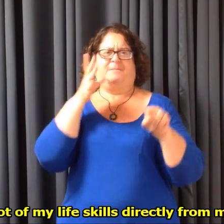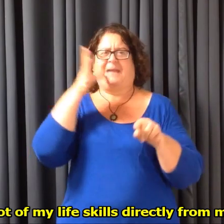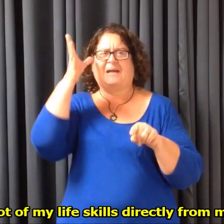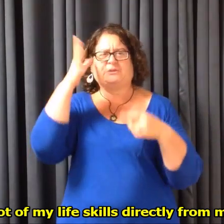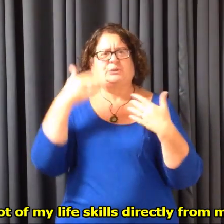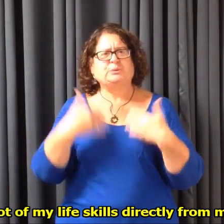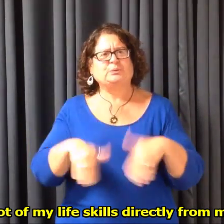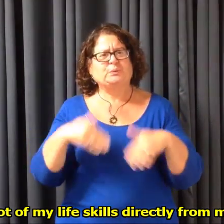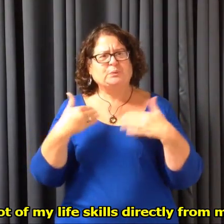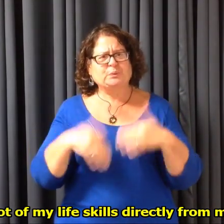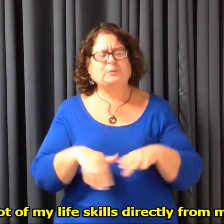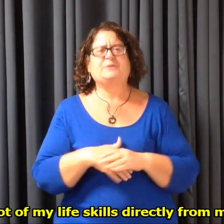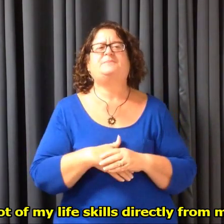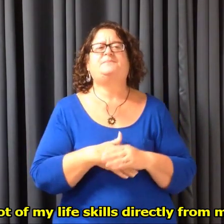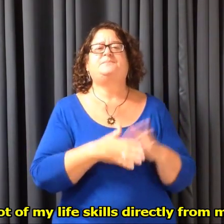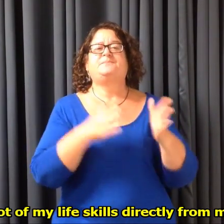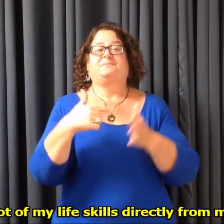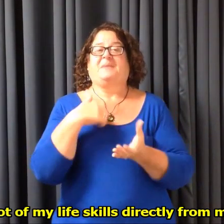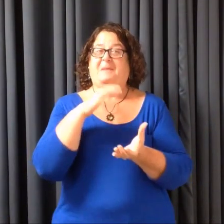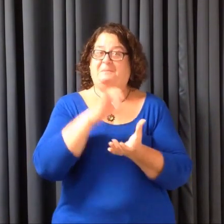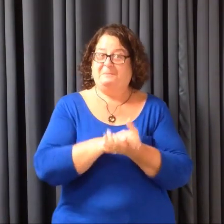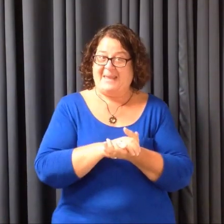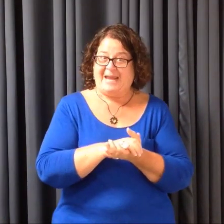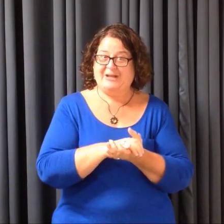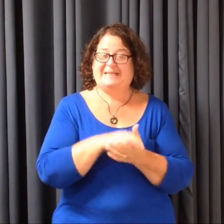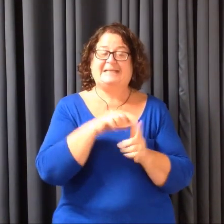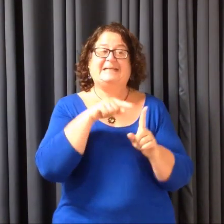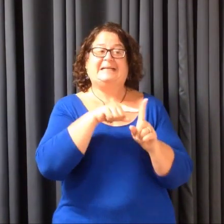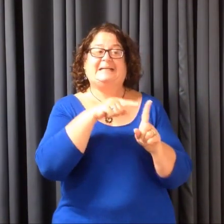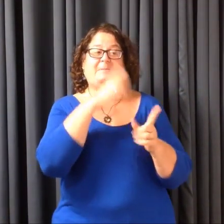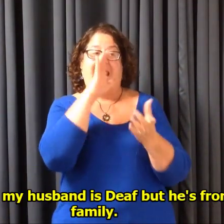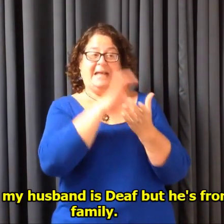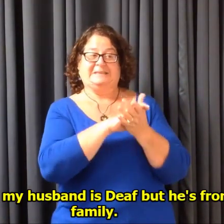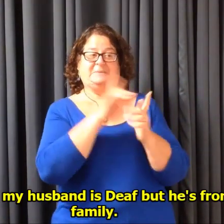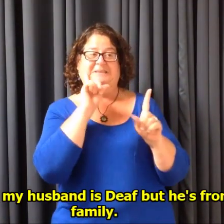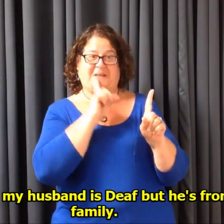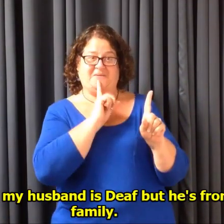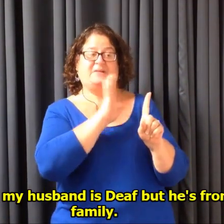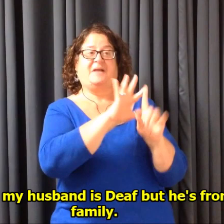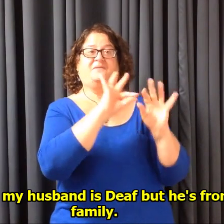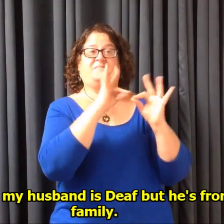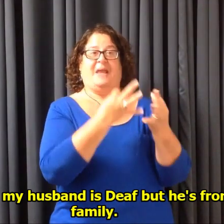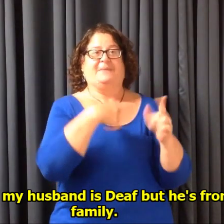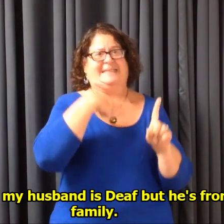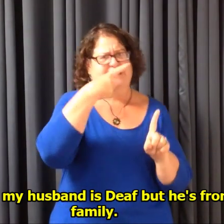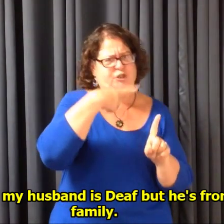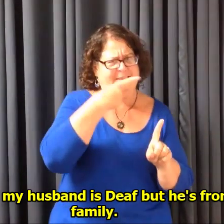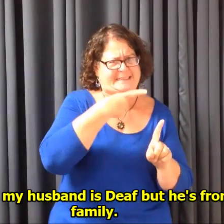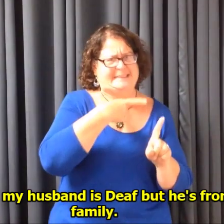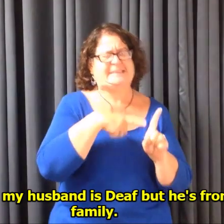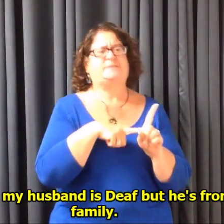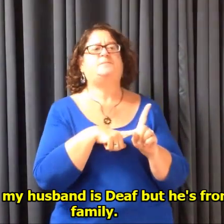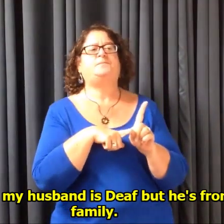lot of my life skills directly from my parents. I'm married and my husband is deaf, but he's from a hearing family.